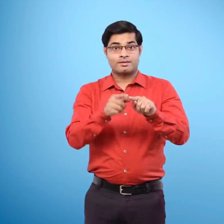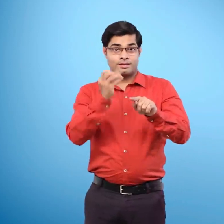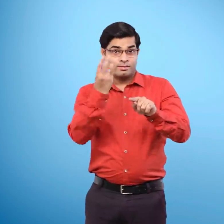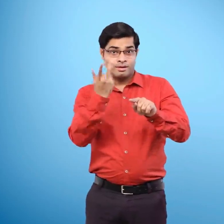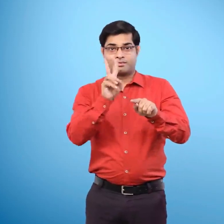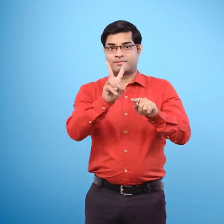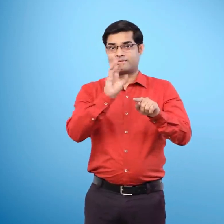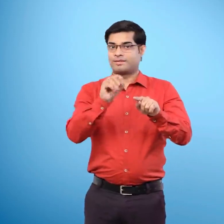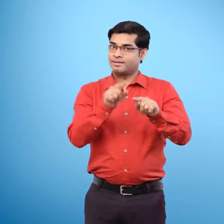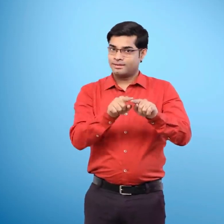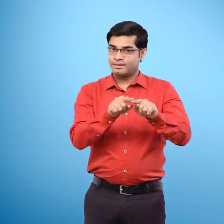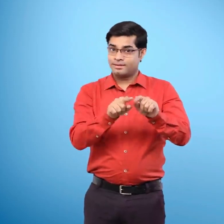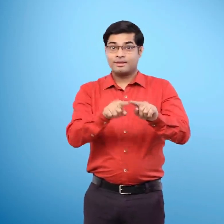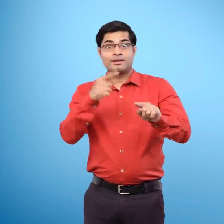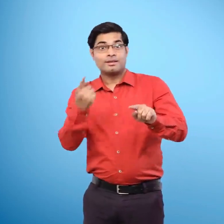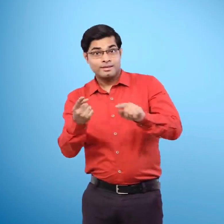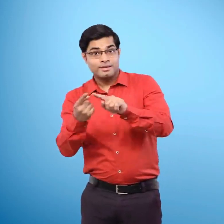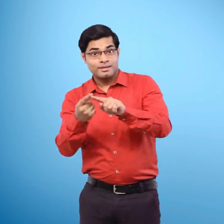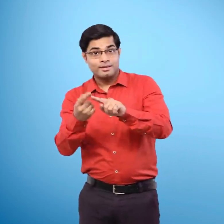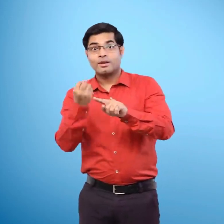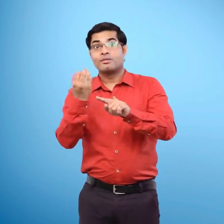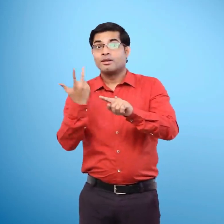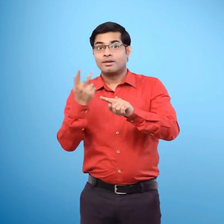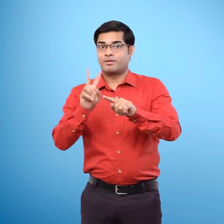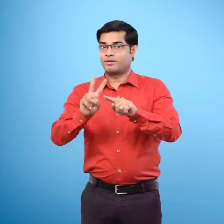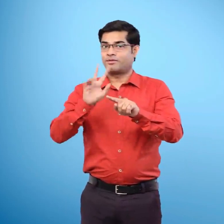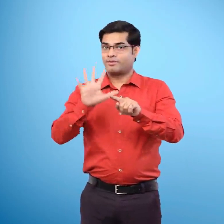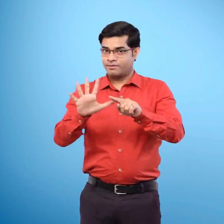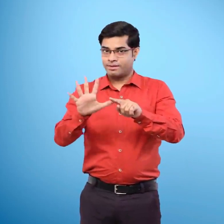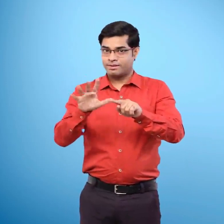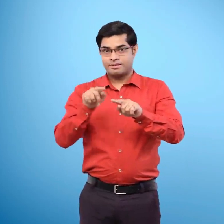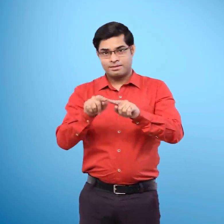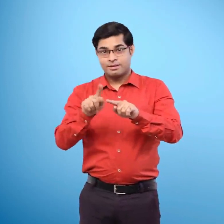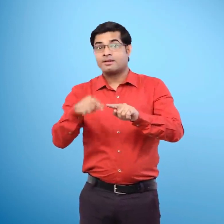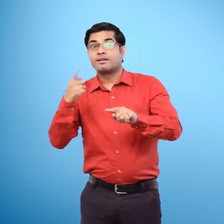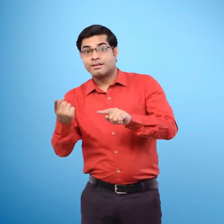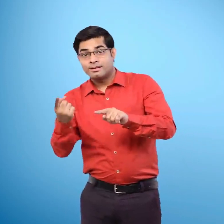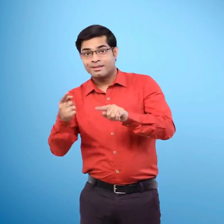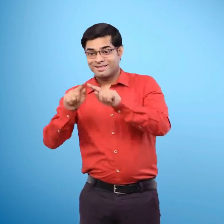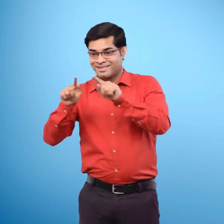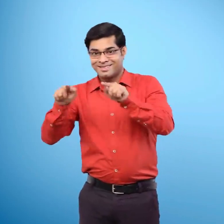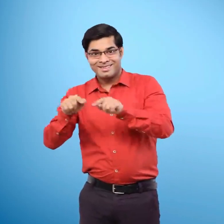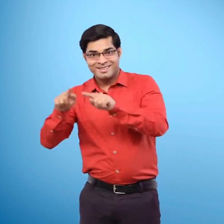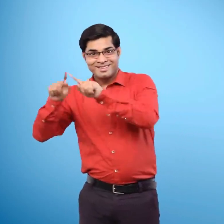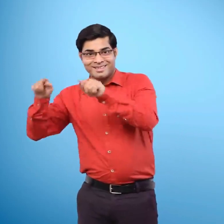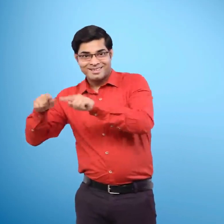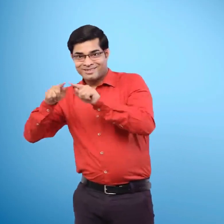Number 20. Box 3. Number 25. Box 4,